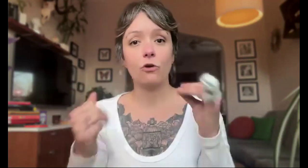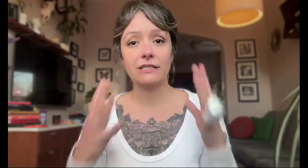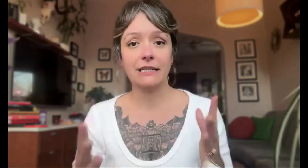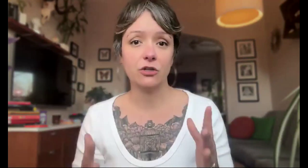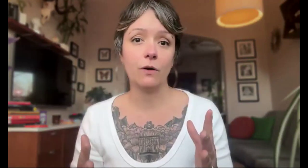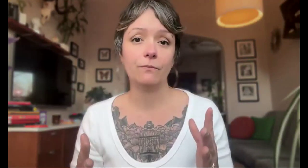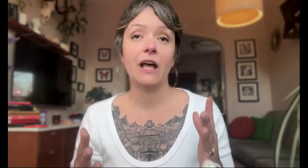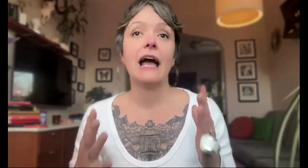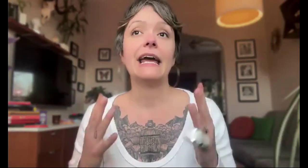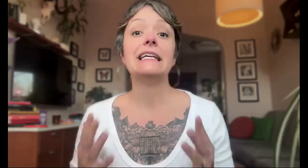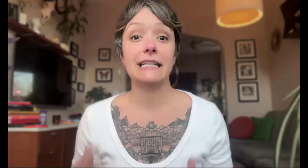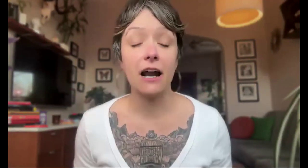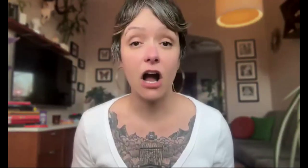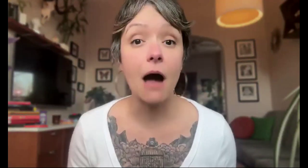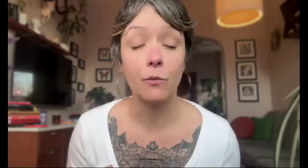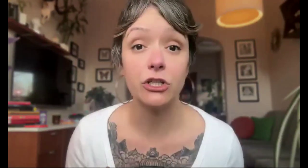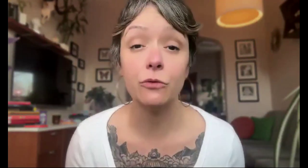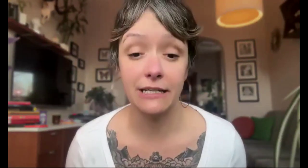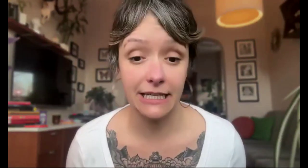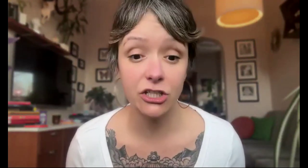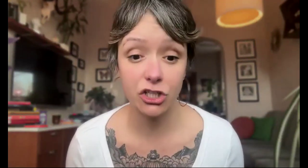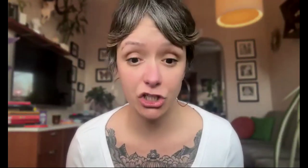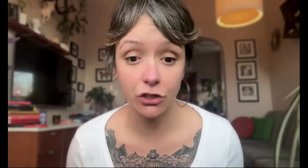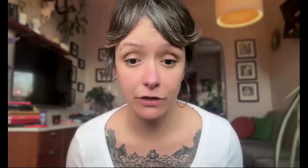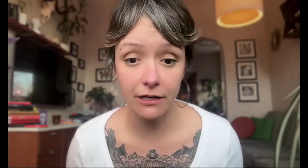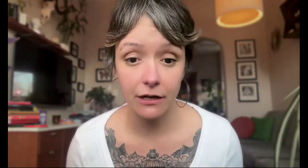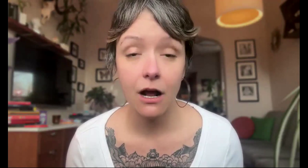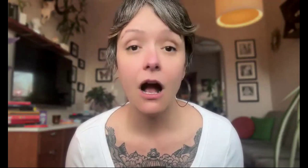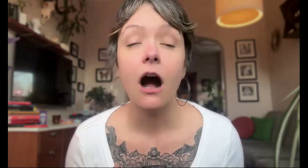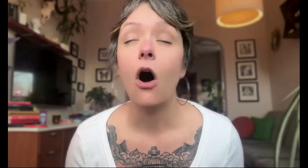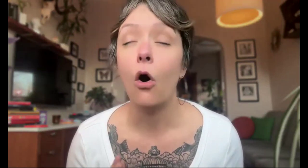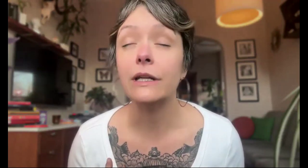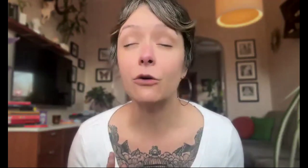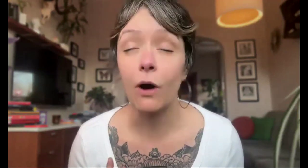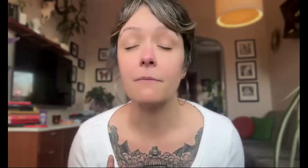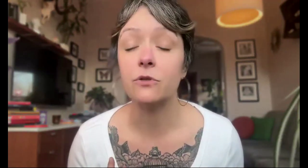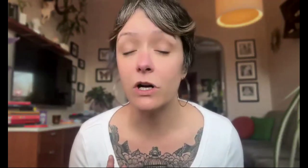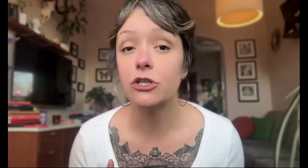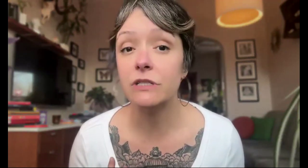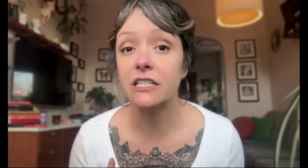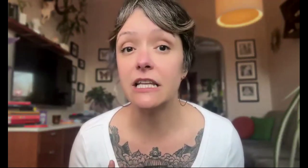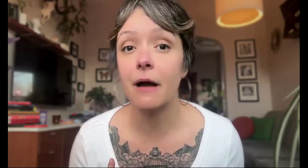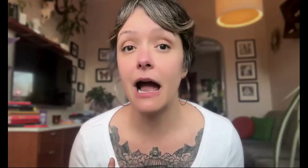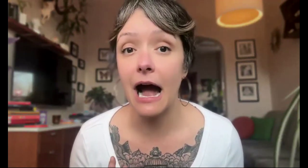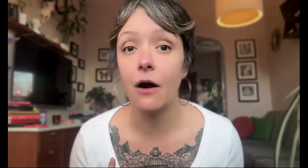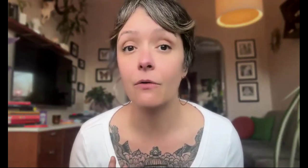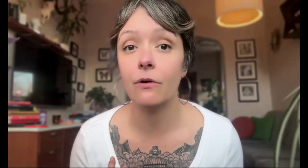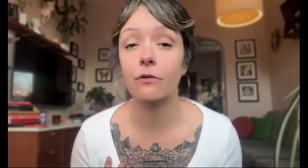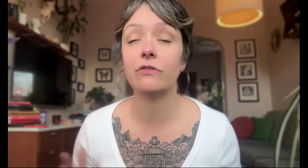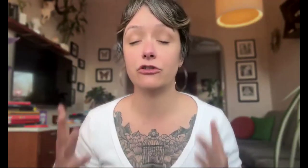more instinctual. It is not uncommon once you teach children, holy crumbs, once you teach them how